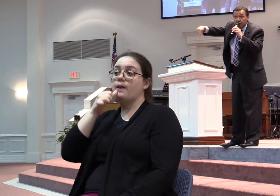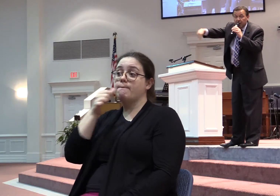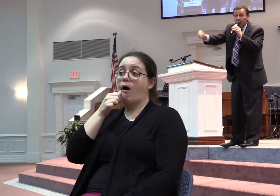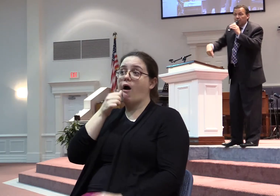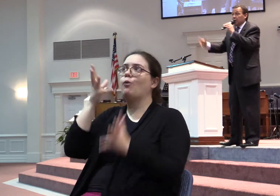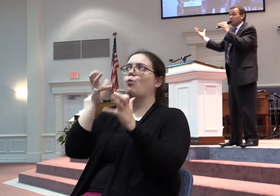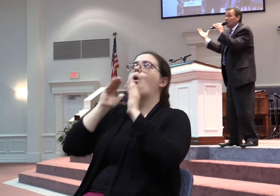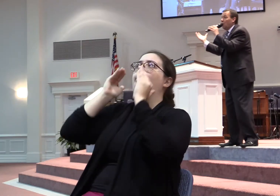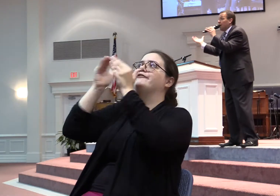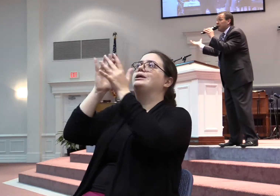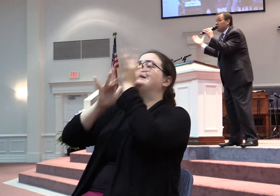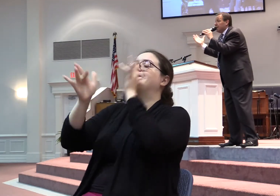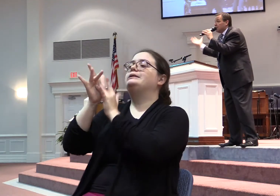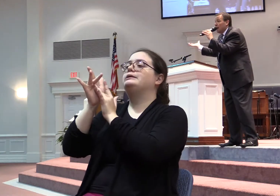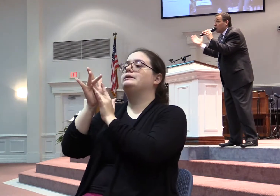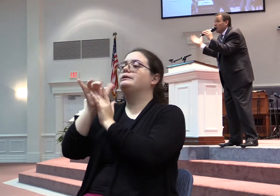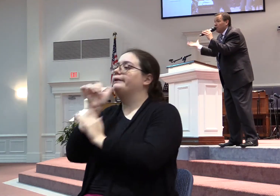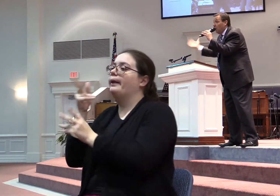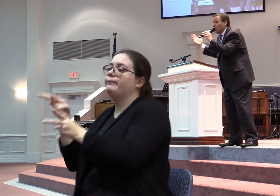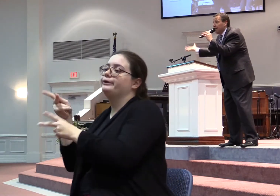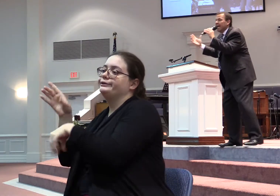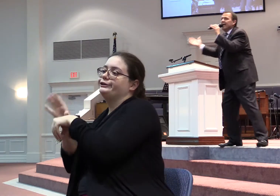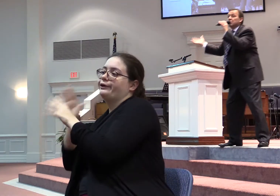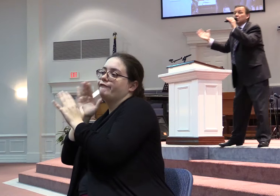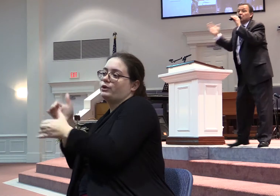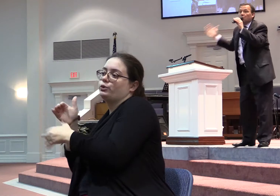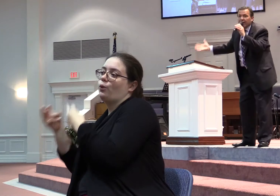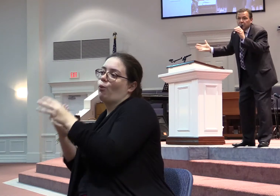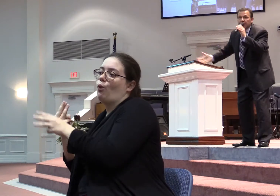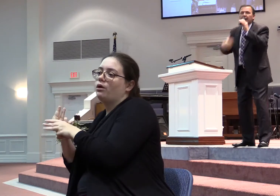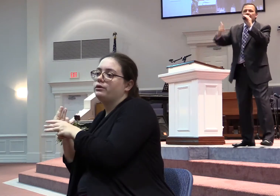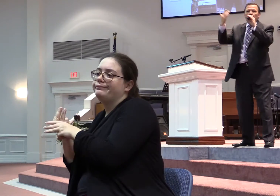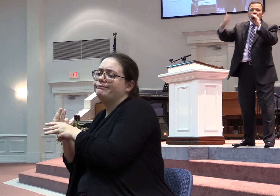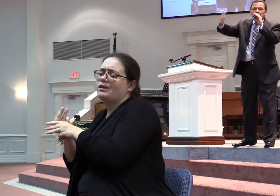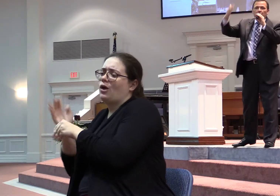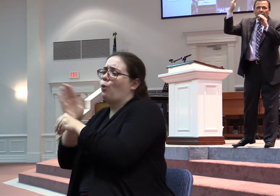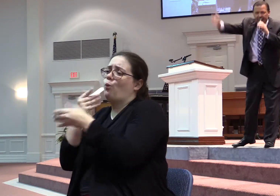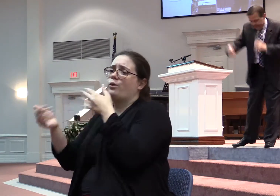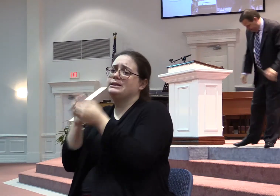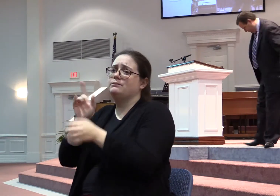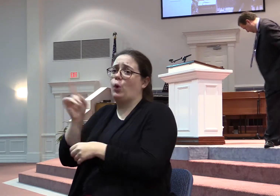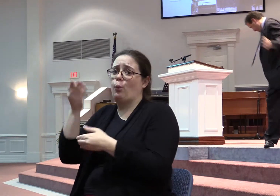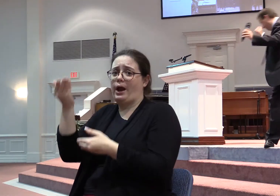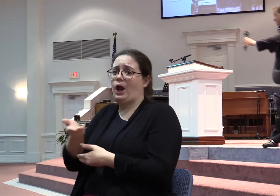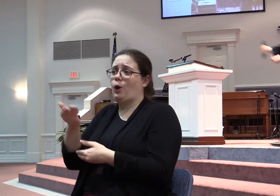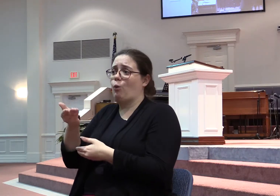church. Because the location is not really important. It's the direction in which you are headed.